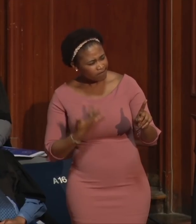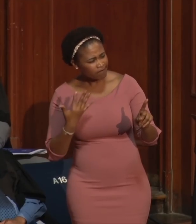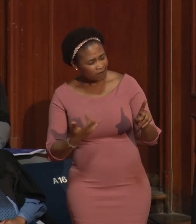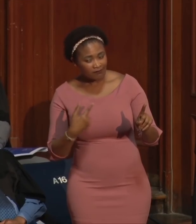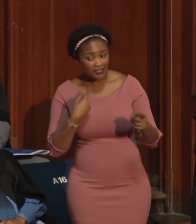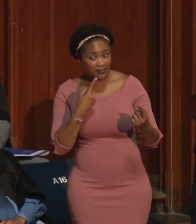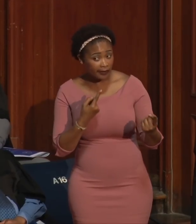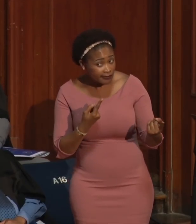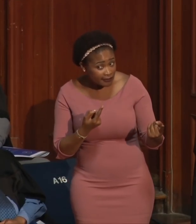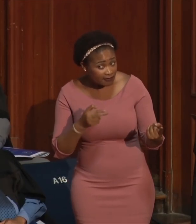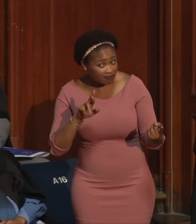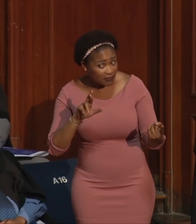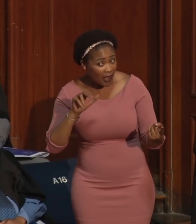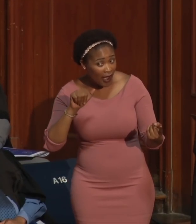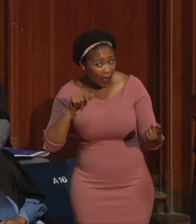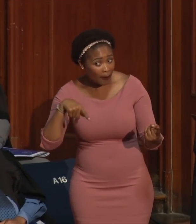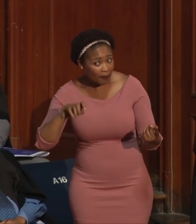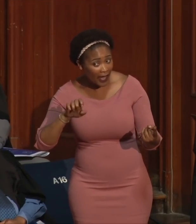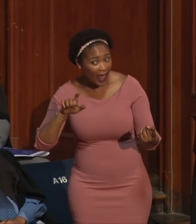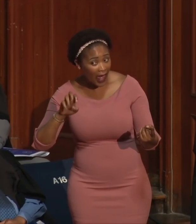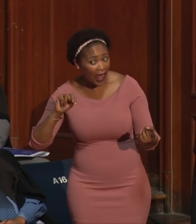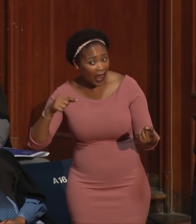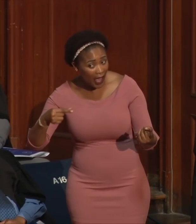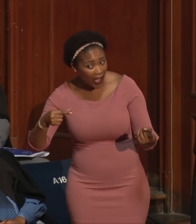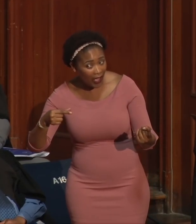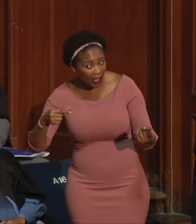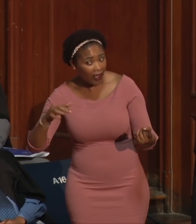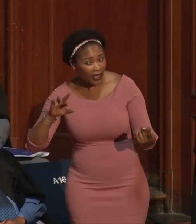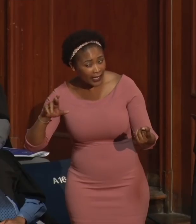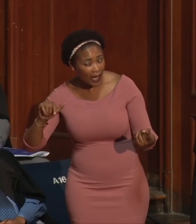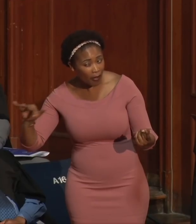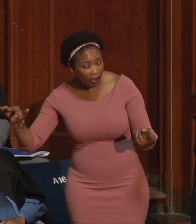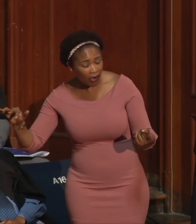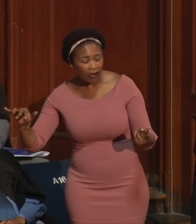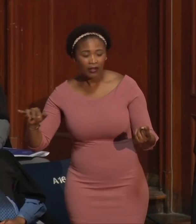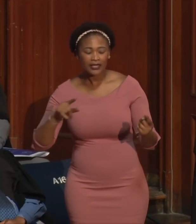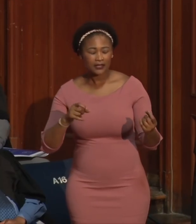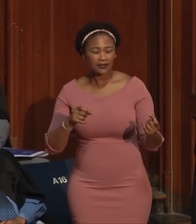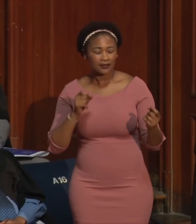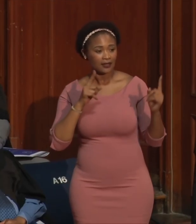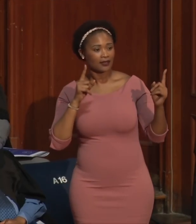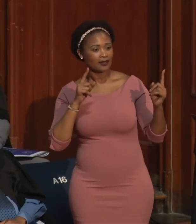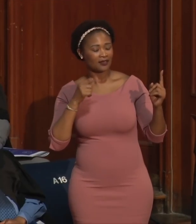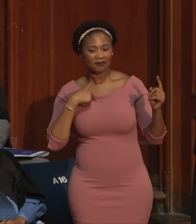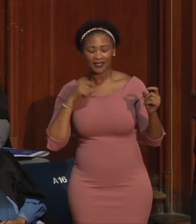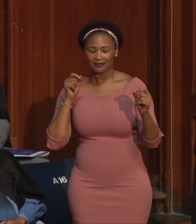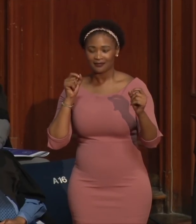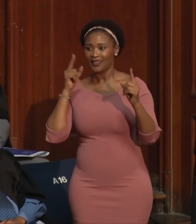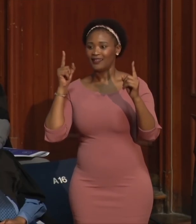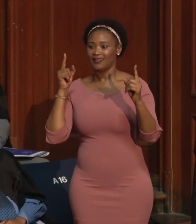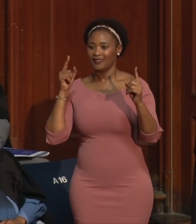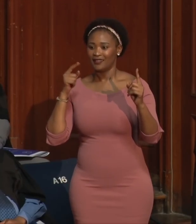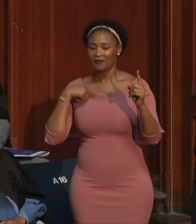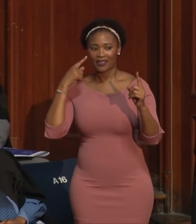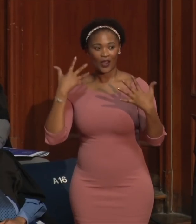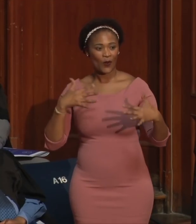is it Rapelang Rabana? And his eyes lit up, and my eyes lit up, and I thought the whole plane was about